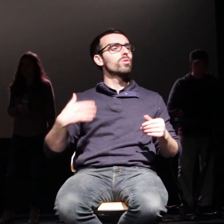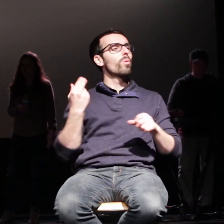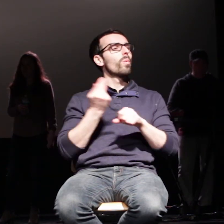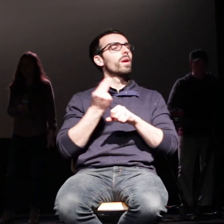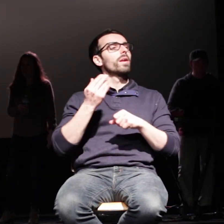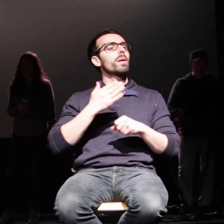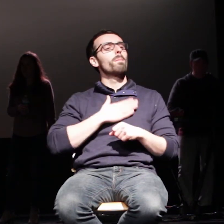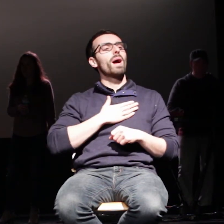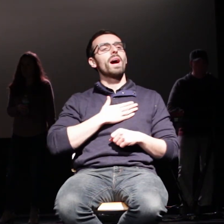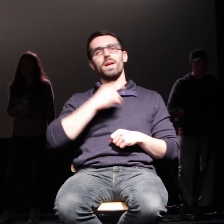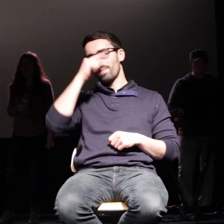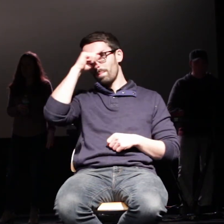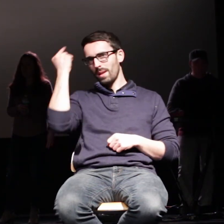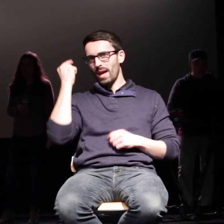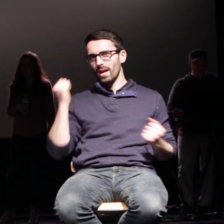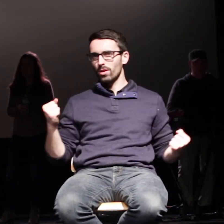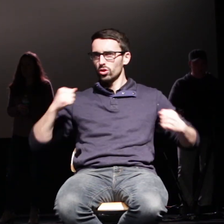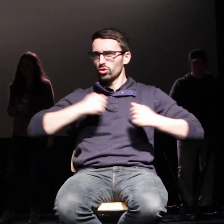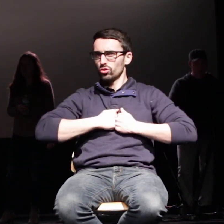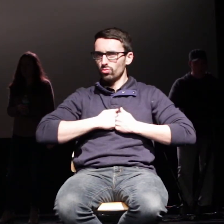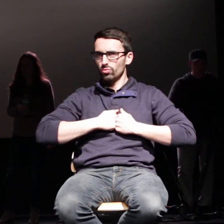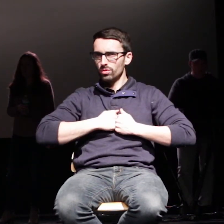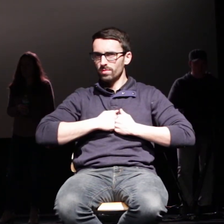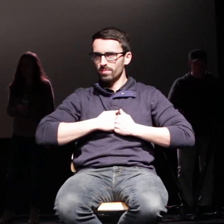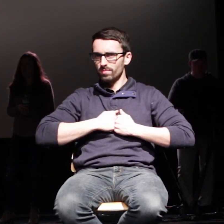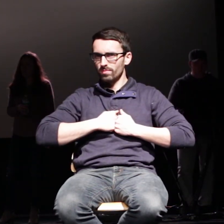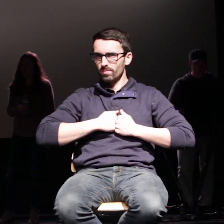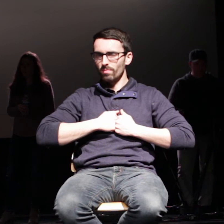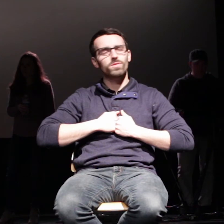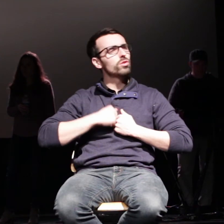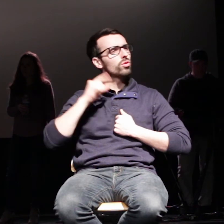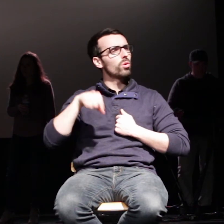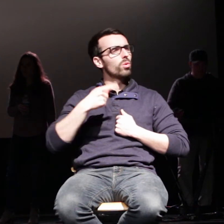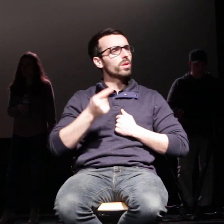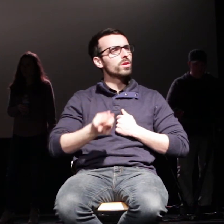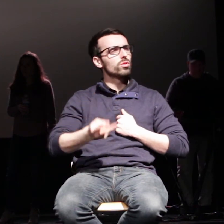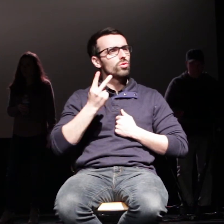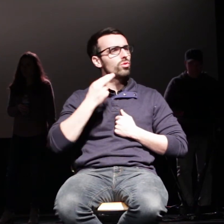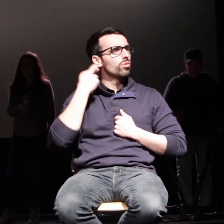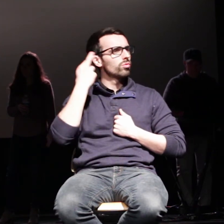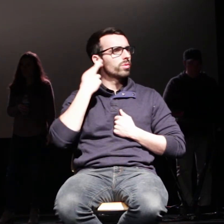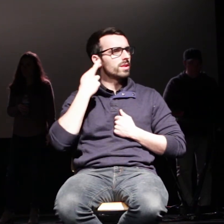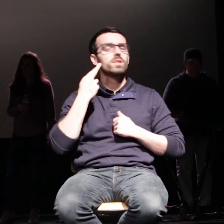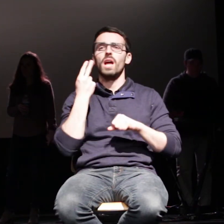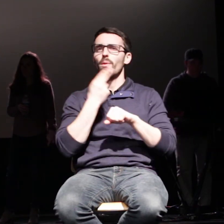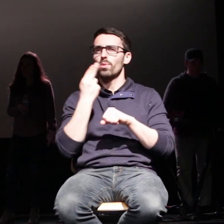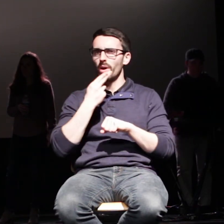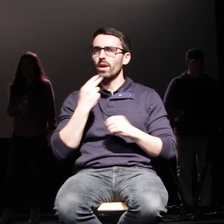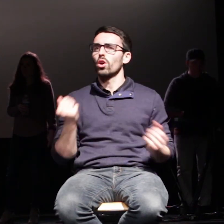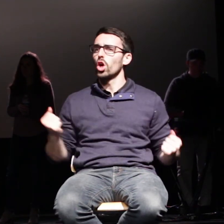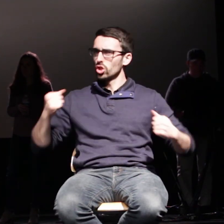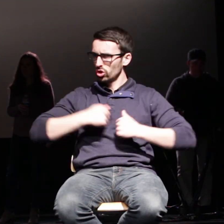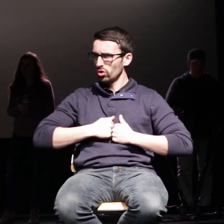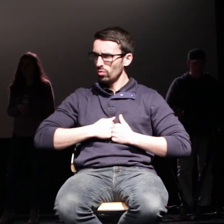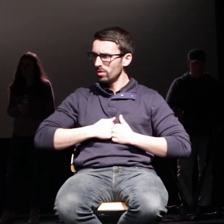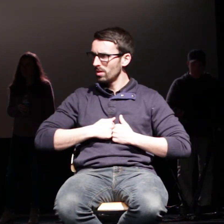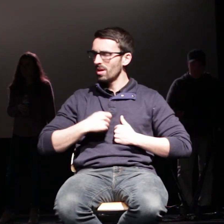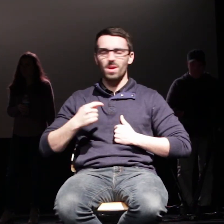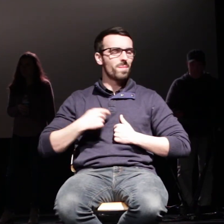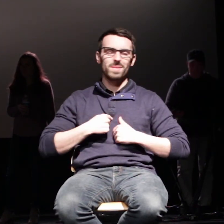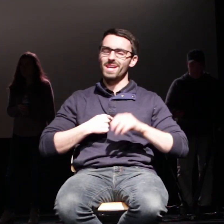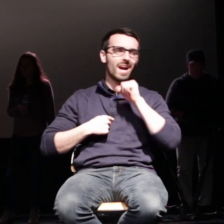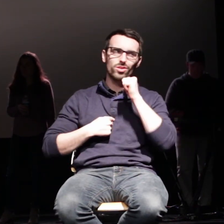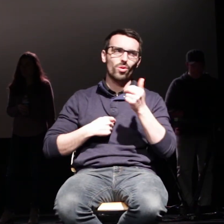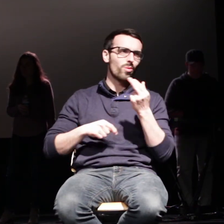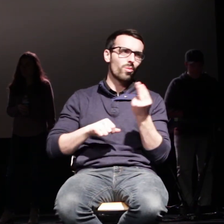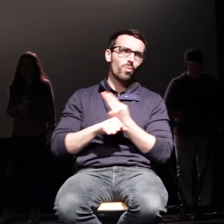suit on. Now, there is only 2 reasons why I would ever wear a suit. You know me. There's only 2 reasons, only 2